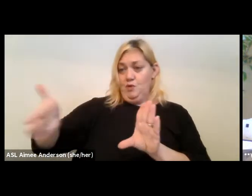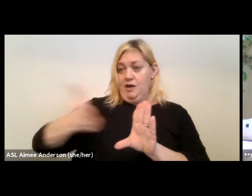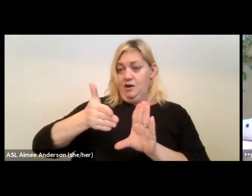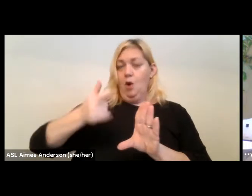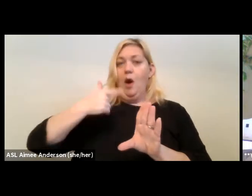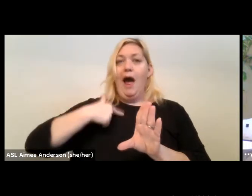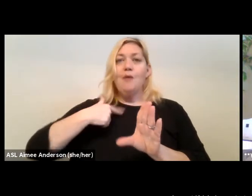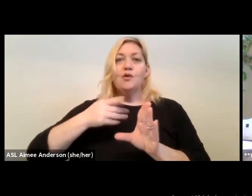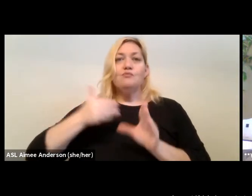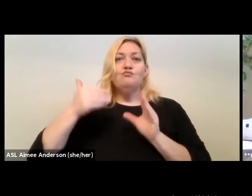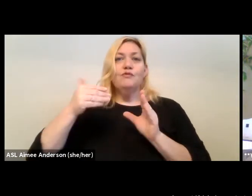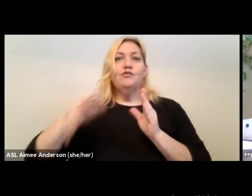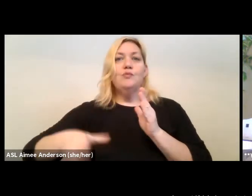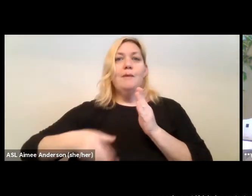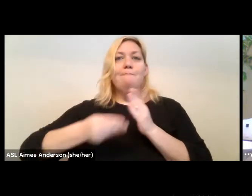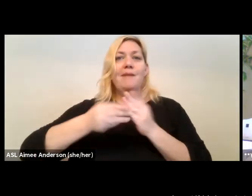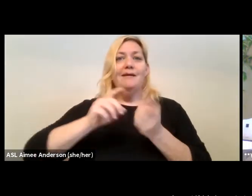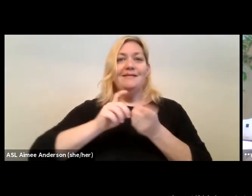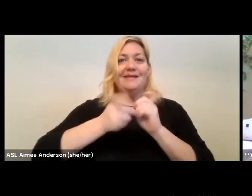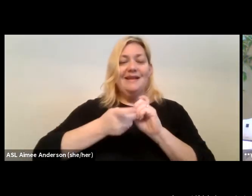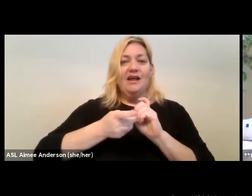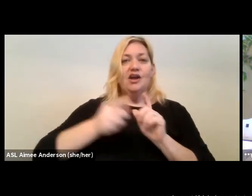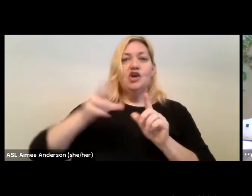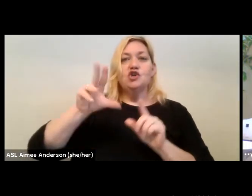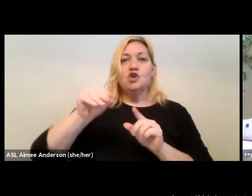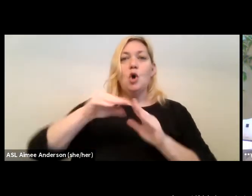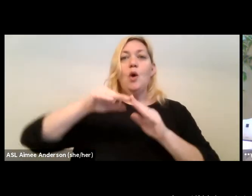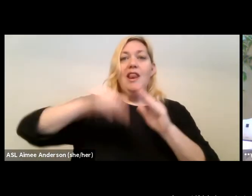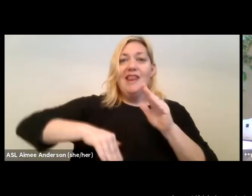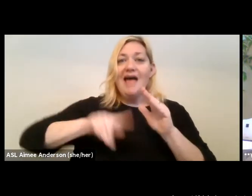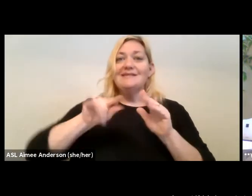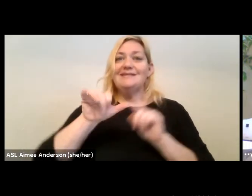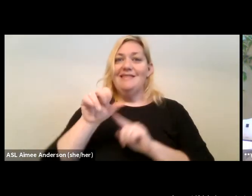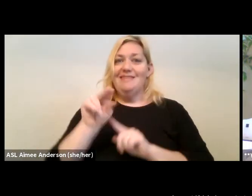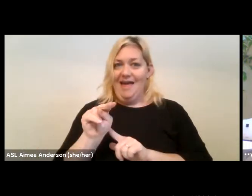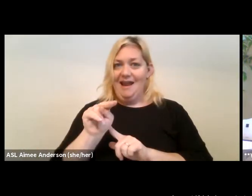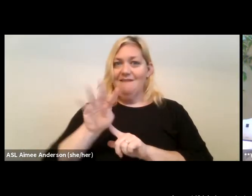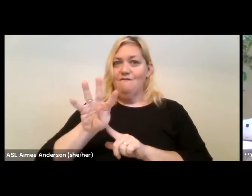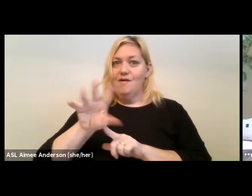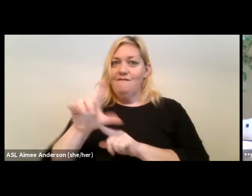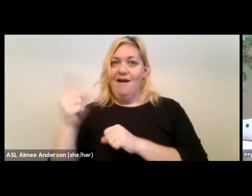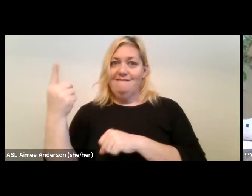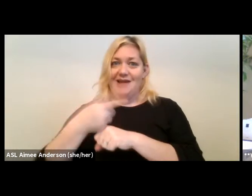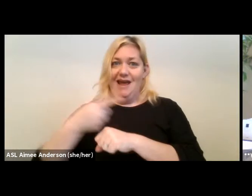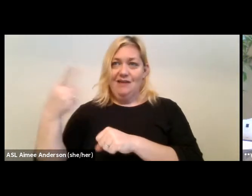that to be no less than 45 days.